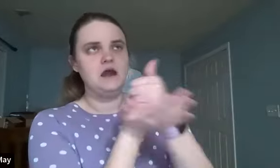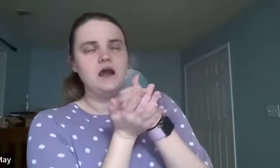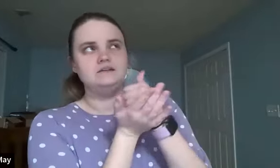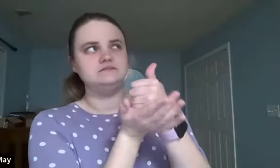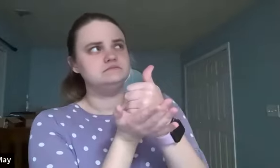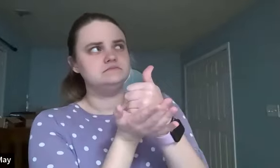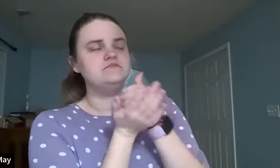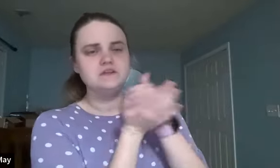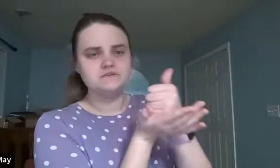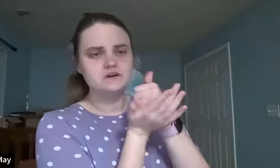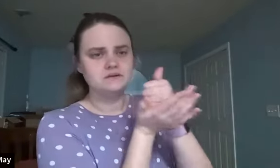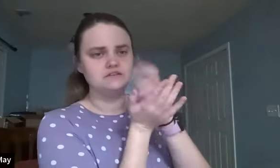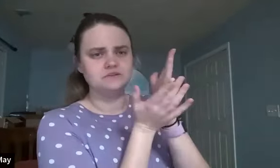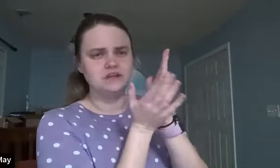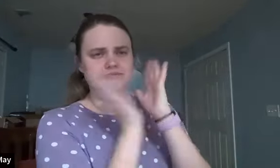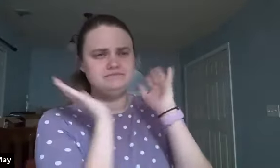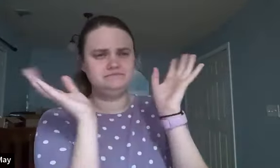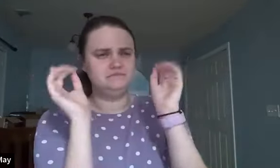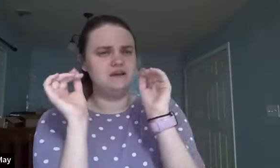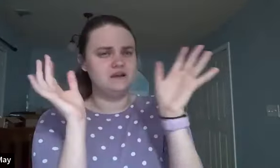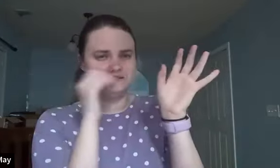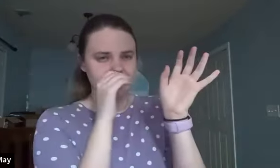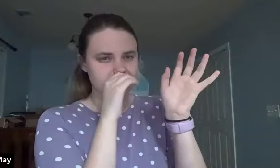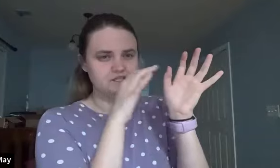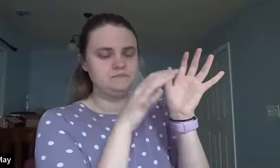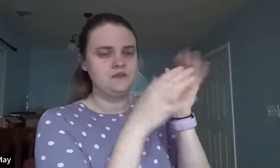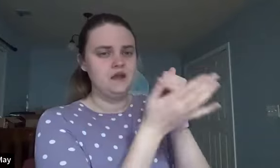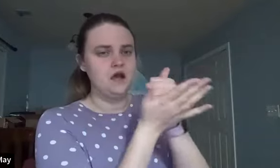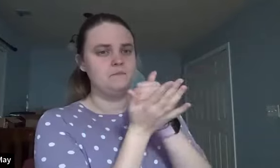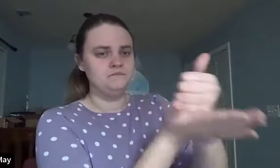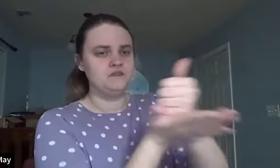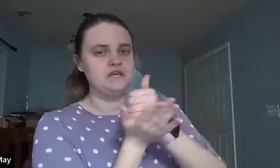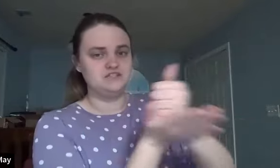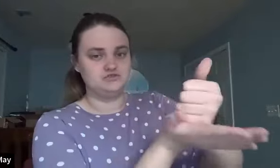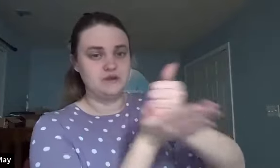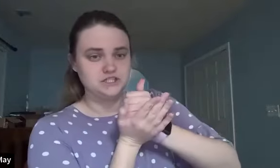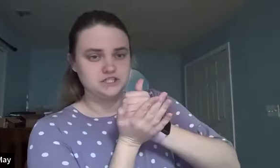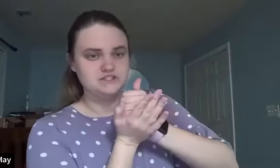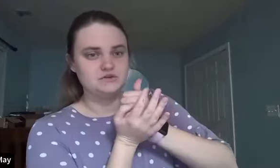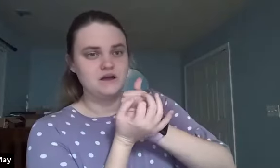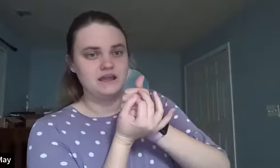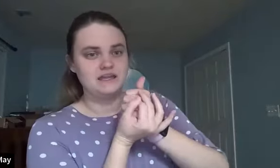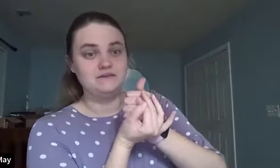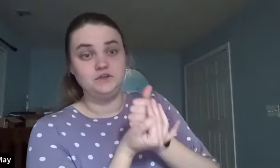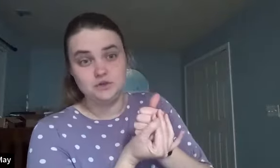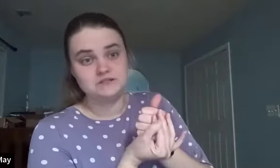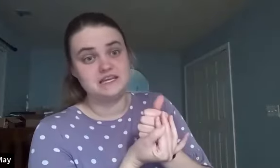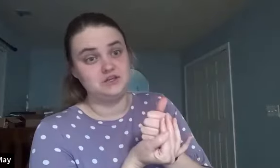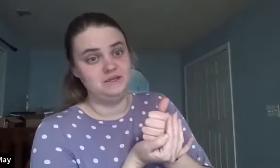I feel like we've talked, I might have not explained it as much, is a direction. So like if you were saying you need